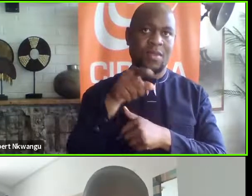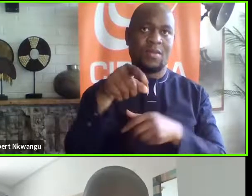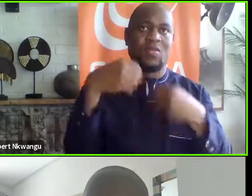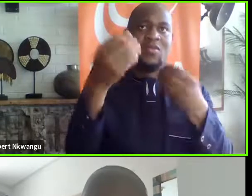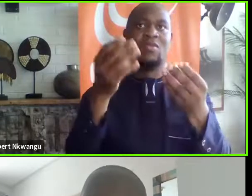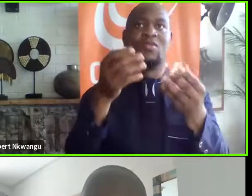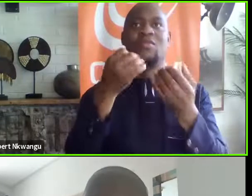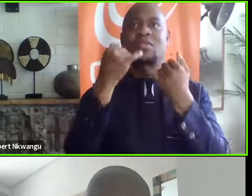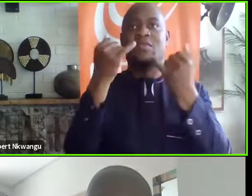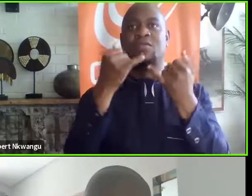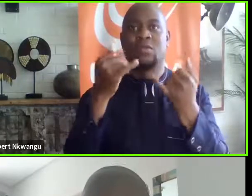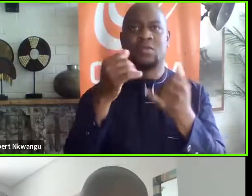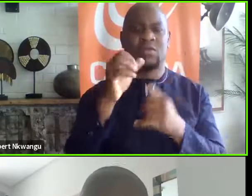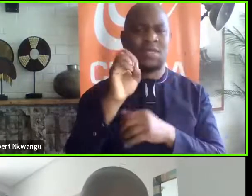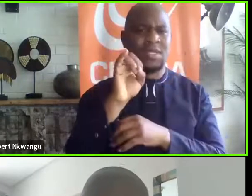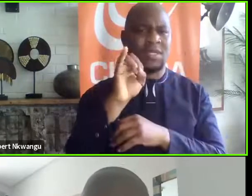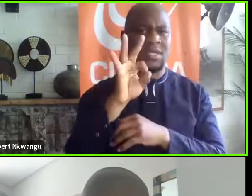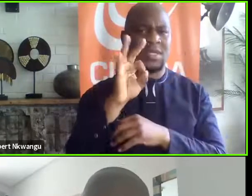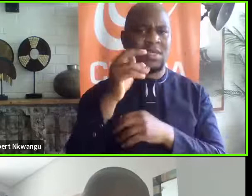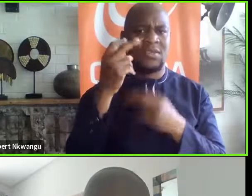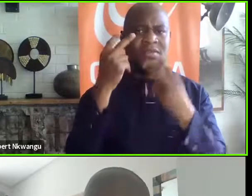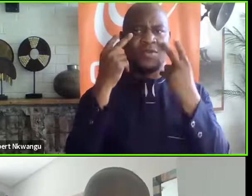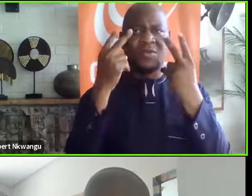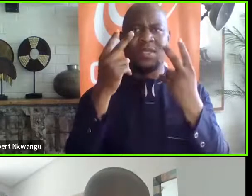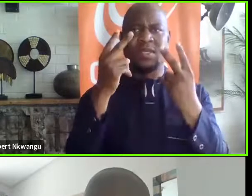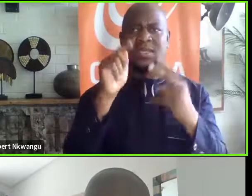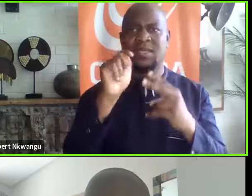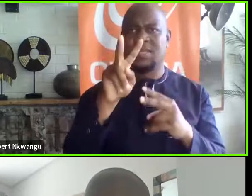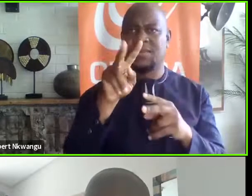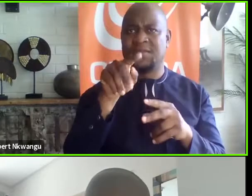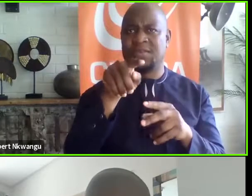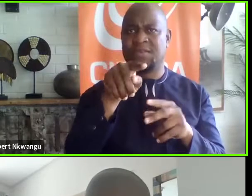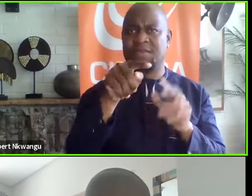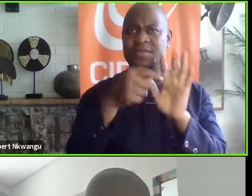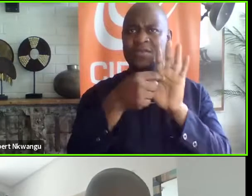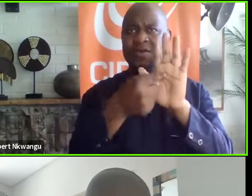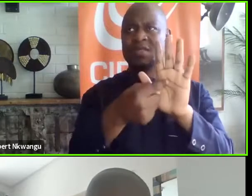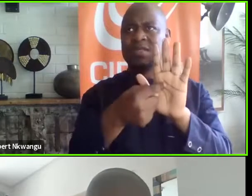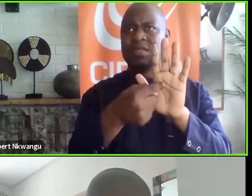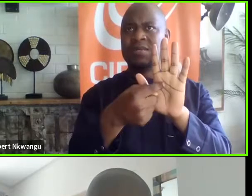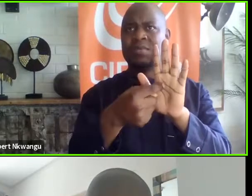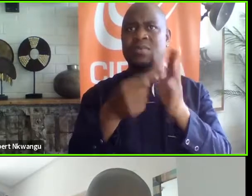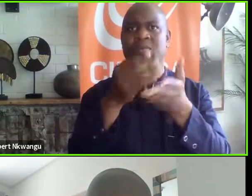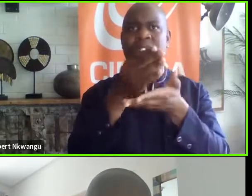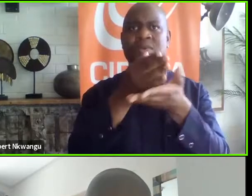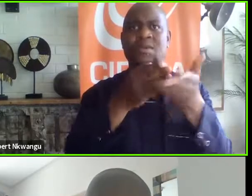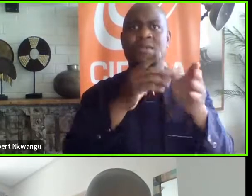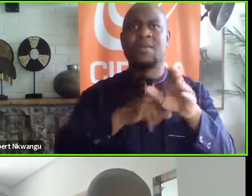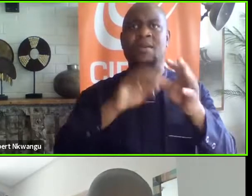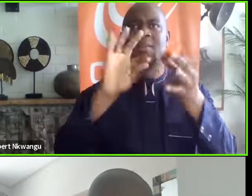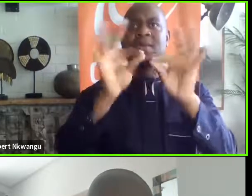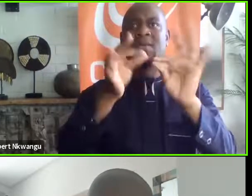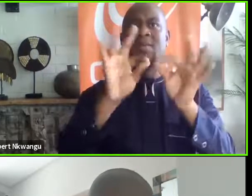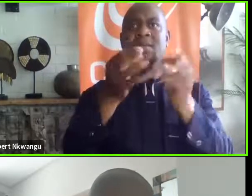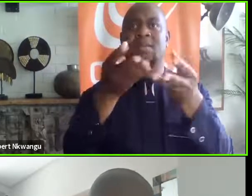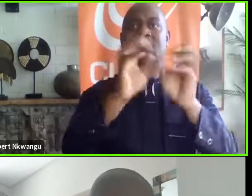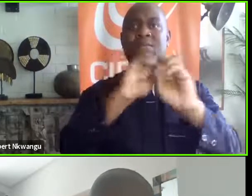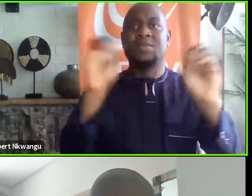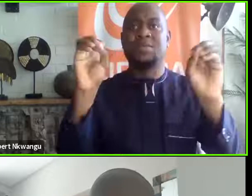service providers who are putting aside these provisions and legislation from the government. Take an example of the